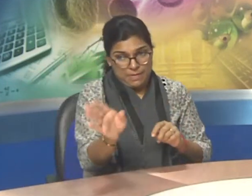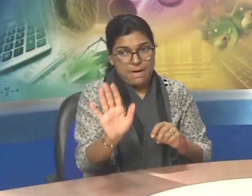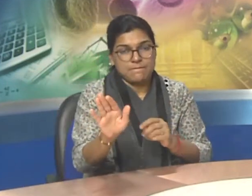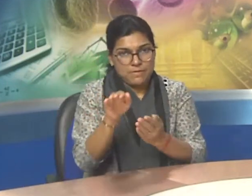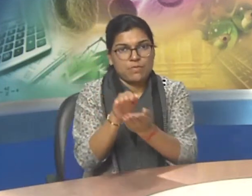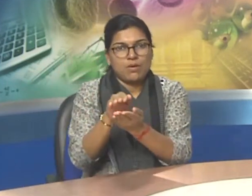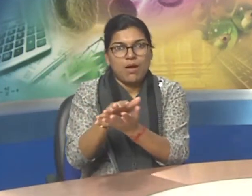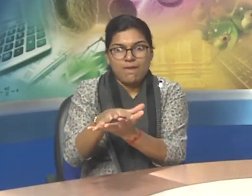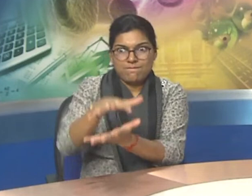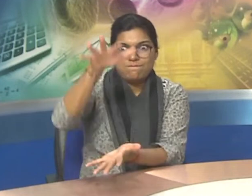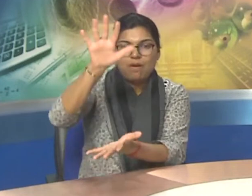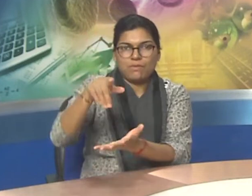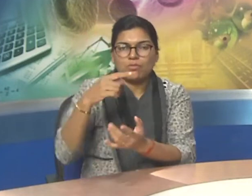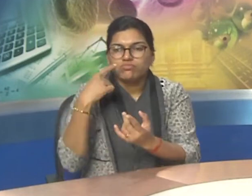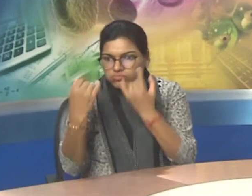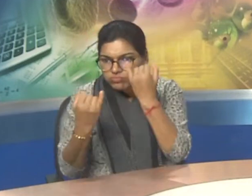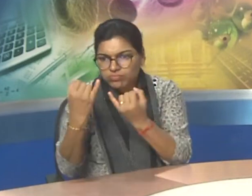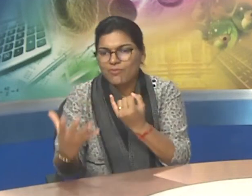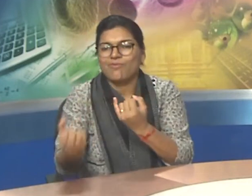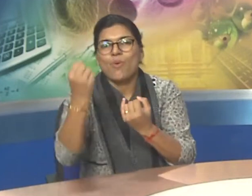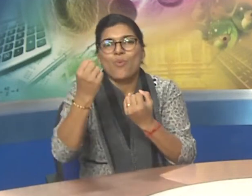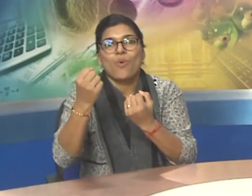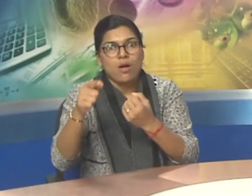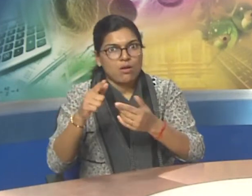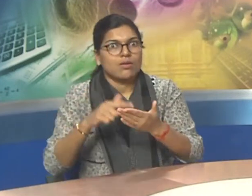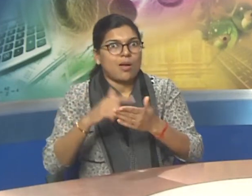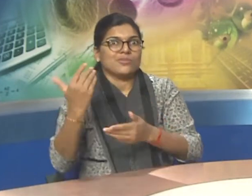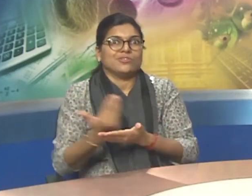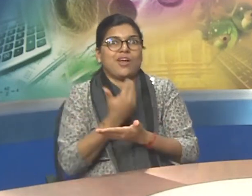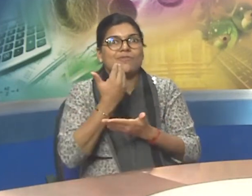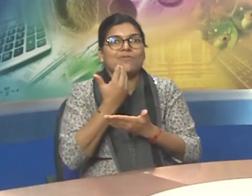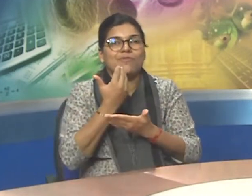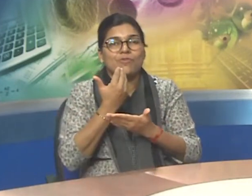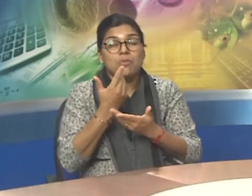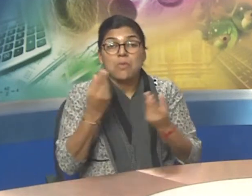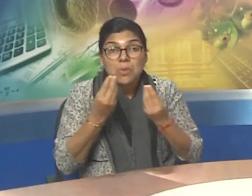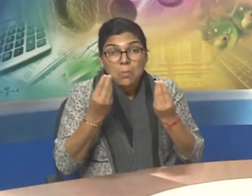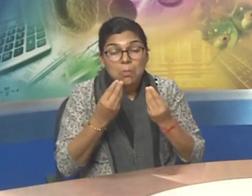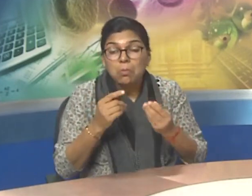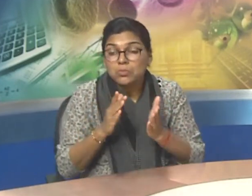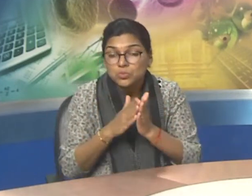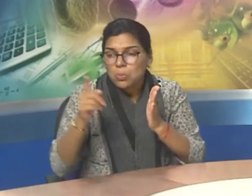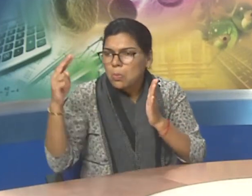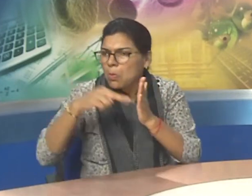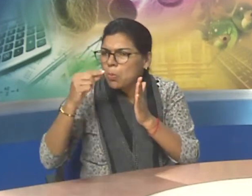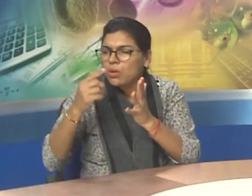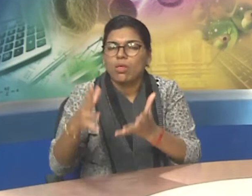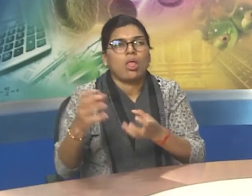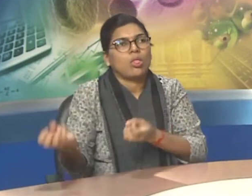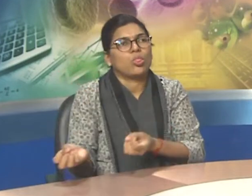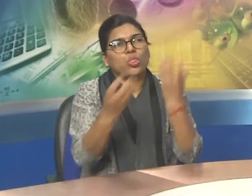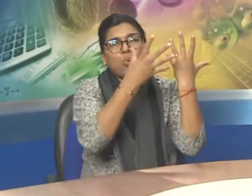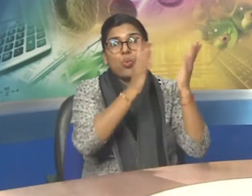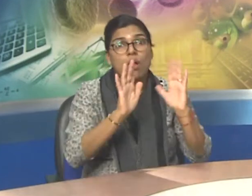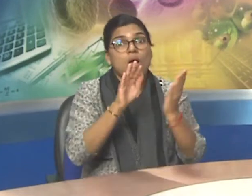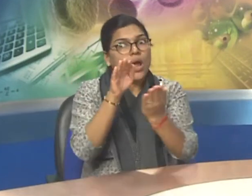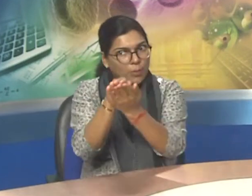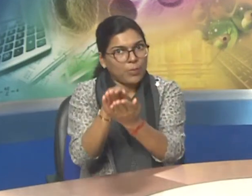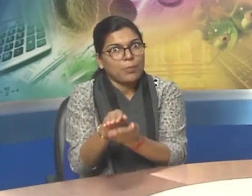every library has a room guide which explains that what subjects book are kept in